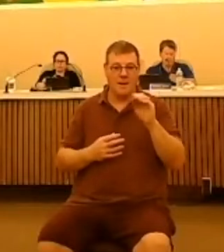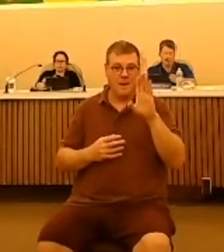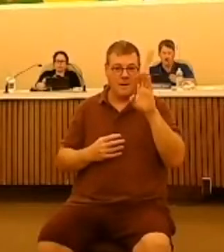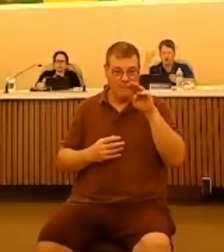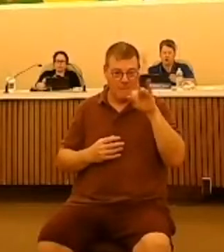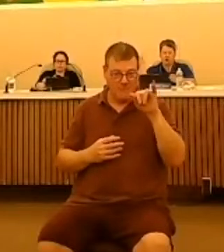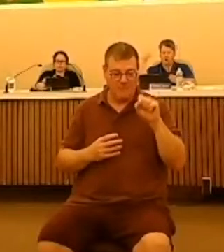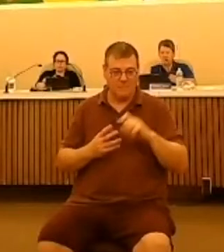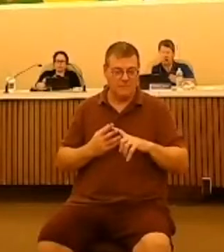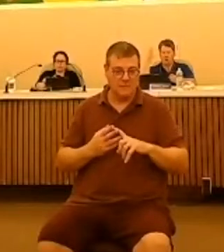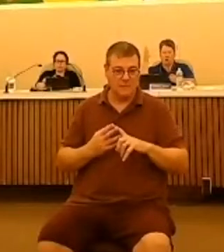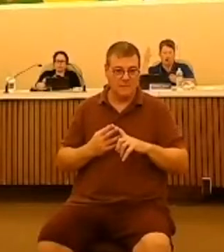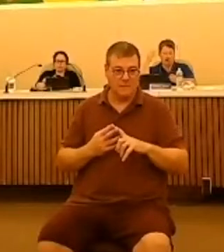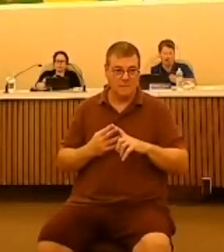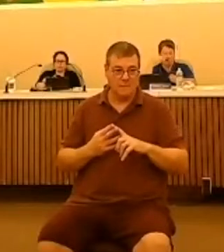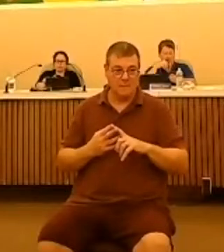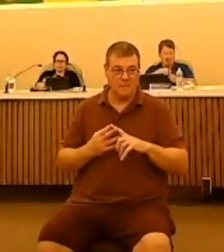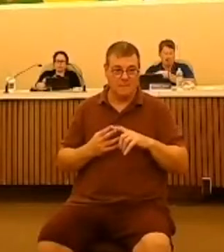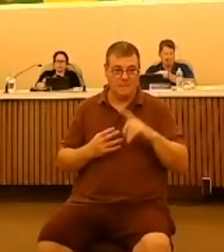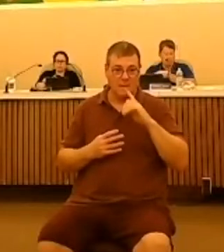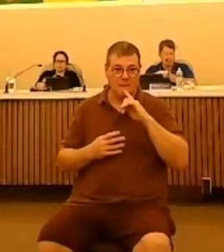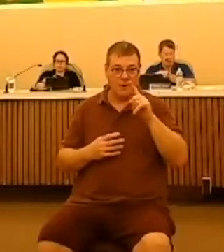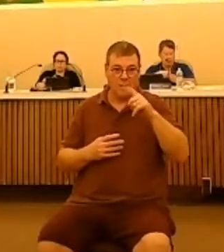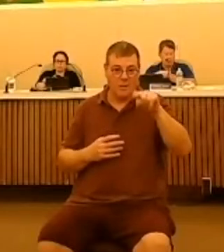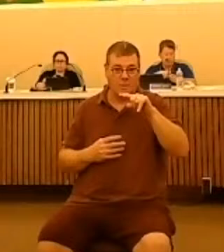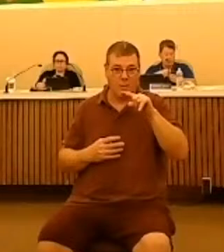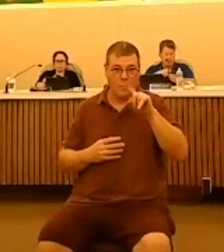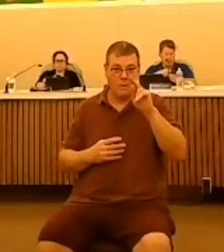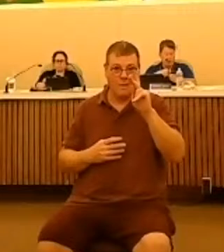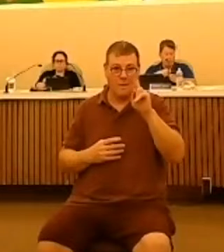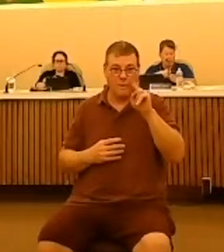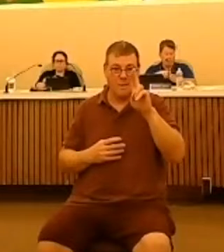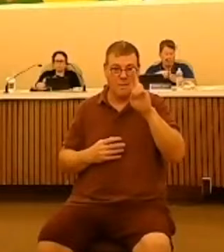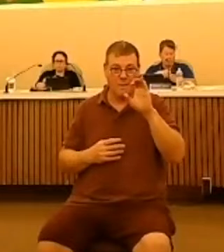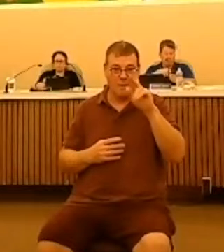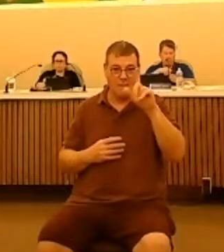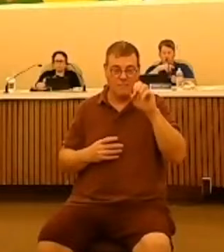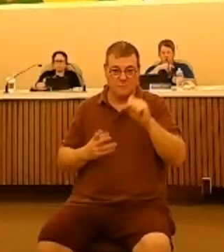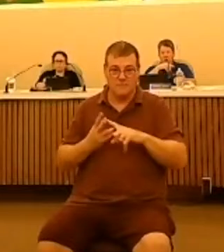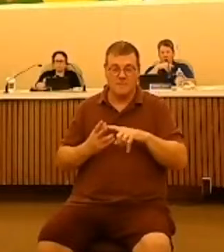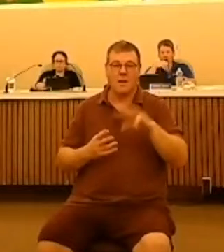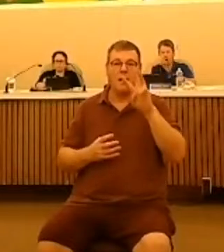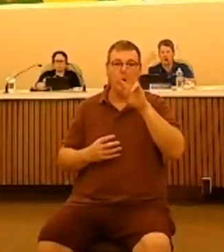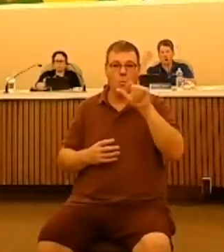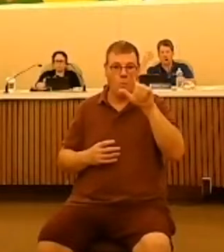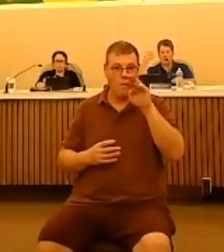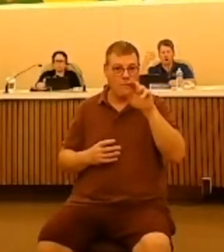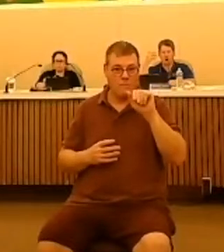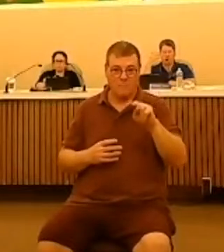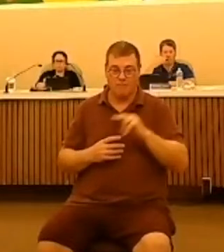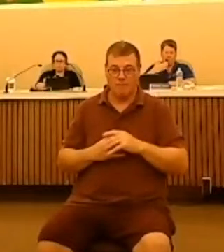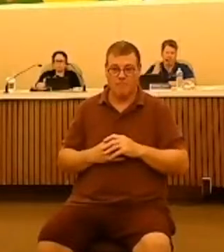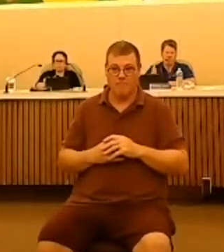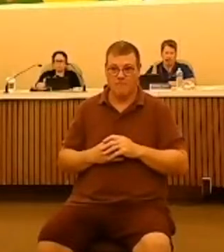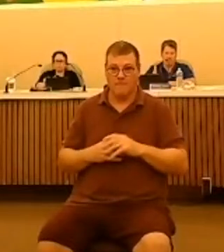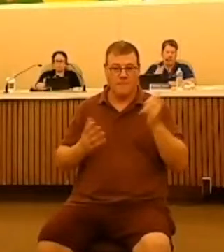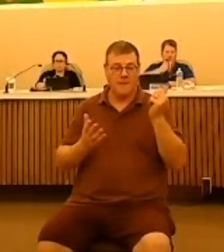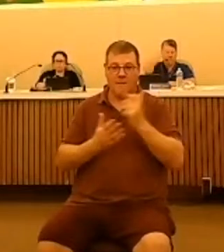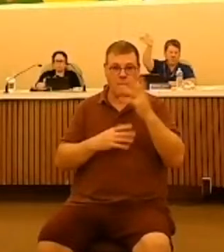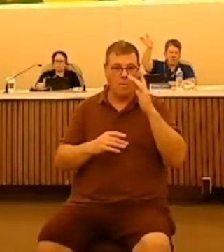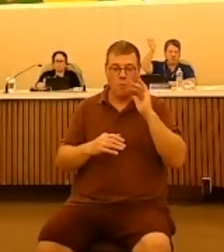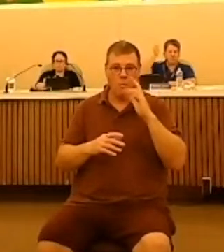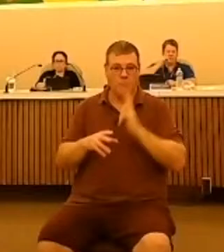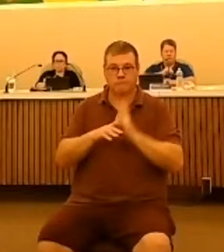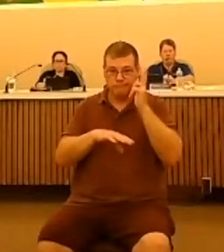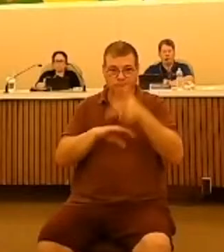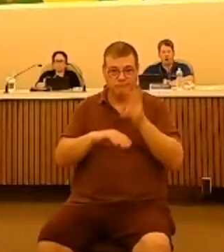there's those knuckles. Same with that Wallman. you can't have it opposite knuckles or everybody's gonna fly over